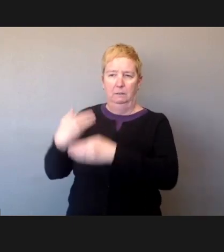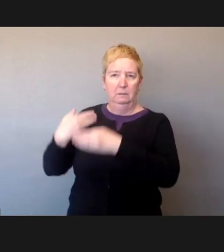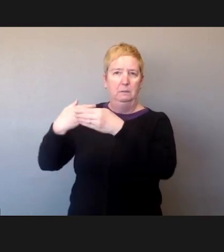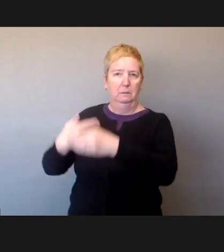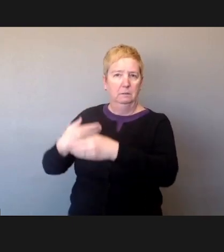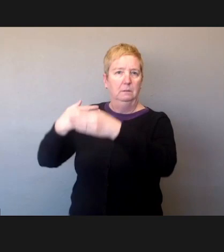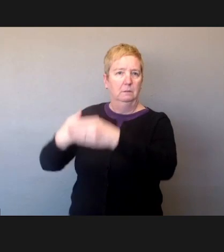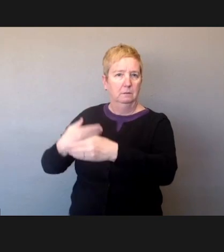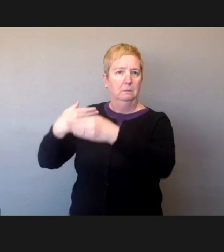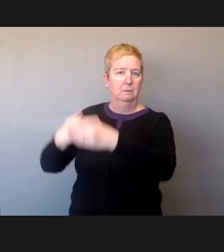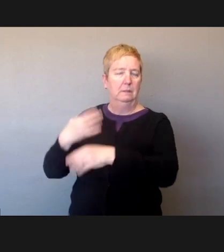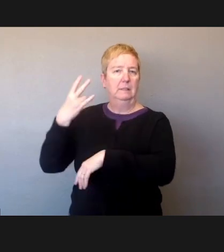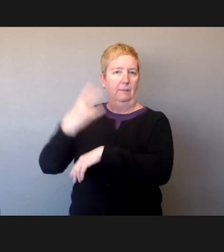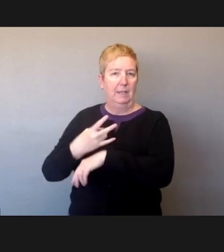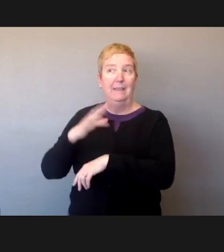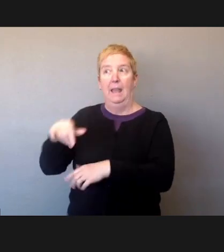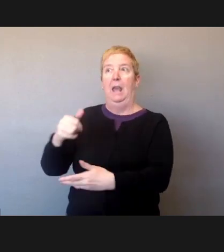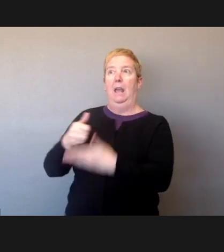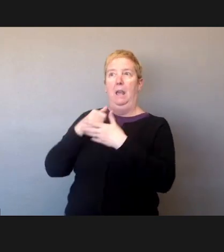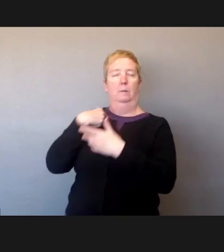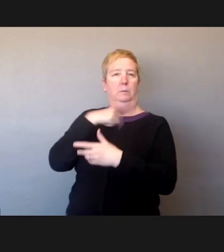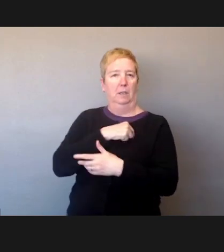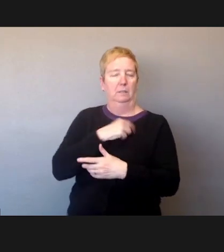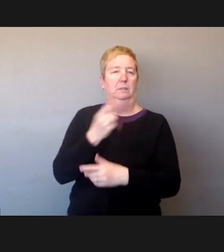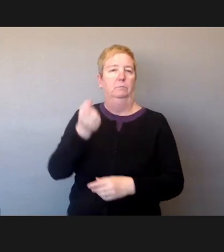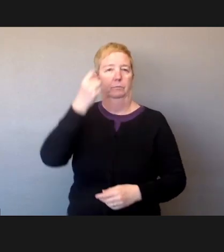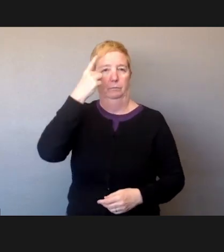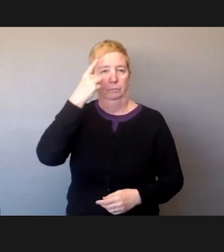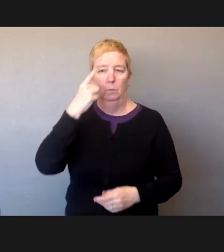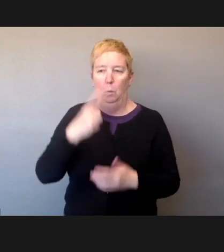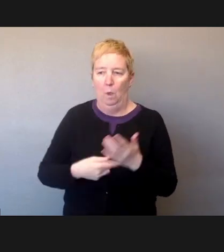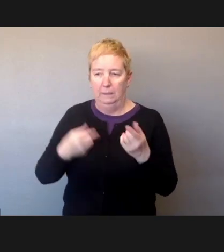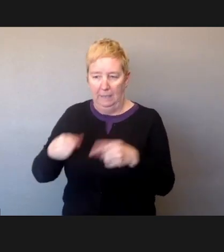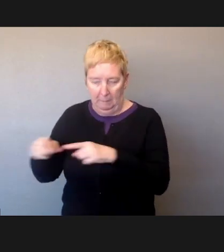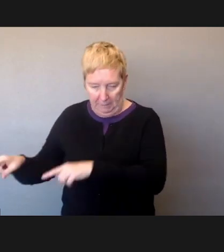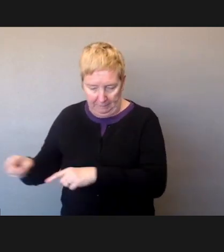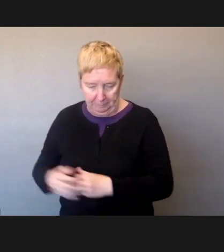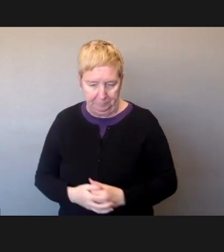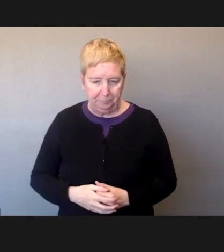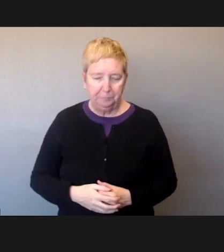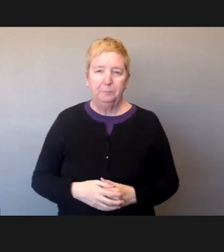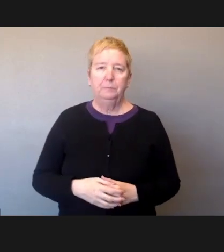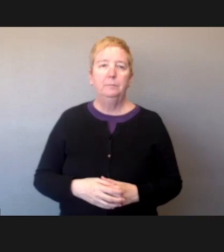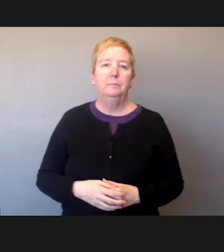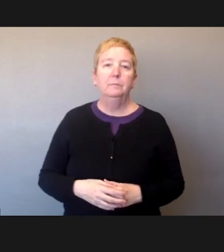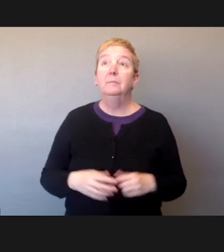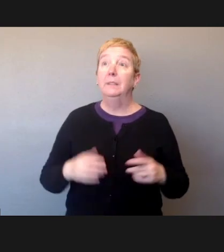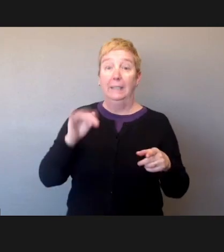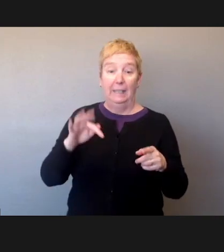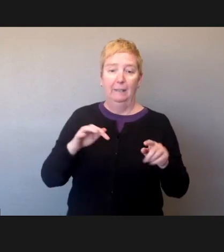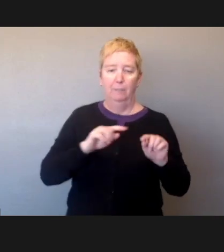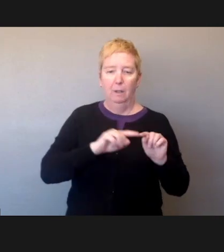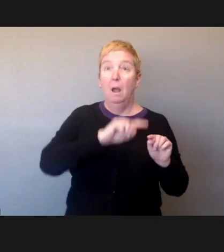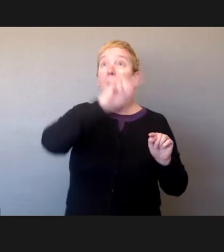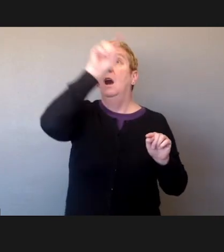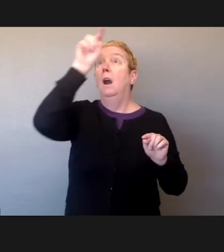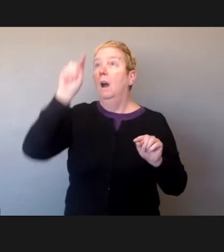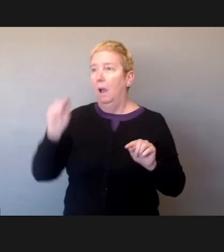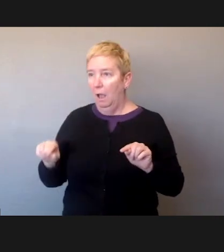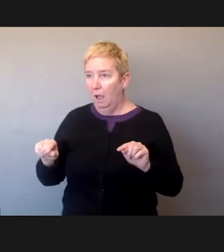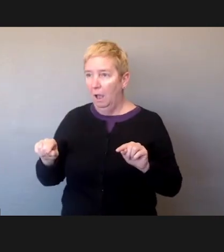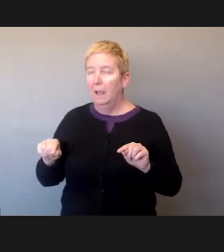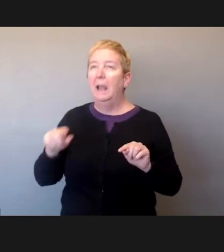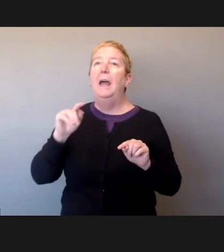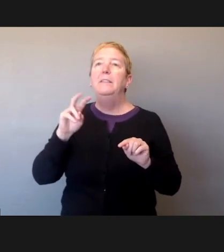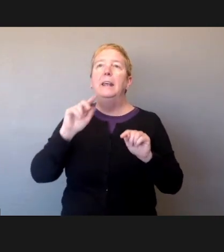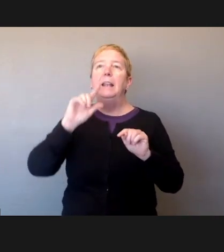things like that to give us a much better understanding of trends. Because, you know, you will see a big peak like this, but then if you look at the detailed data,